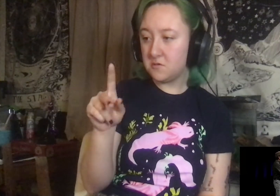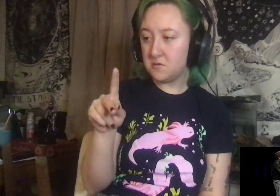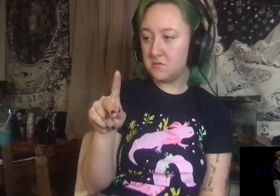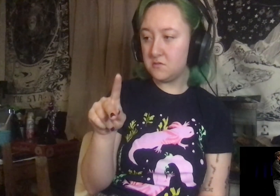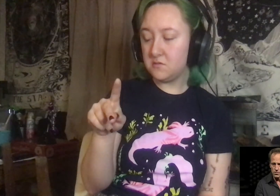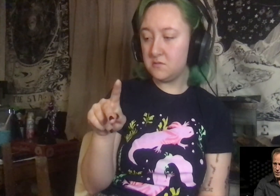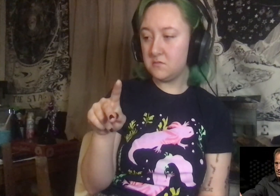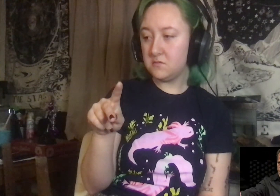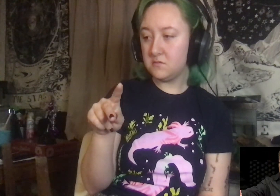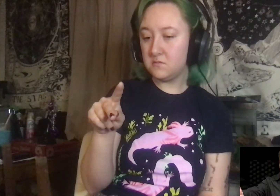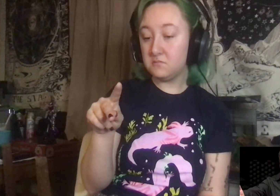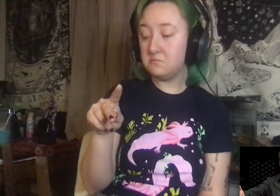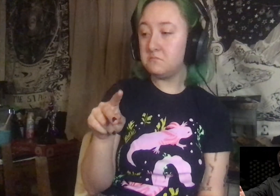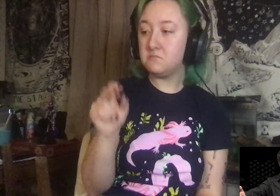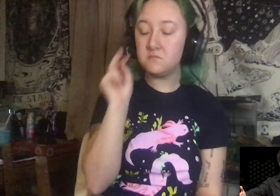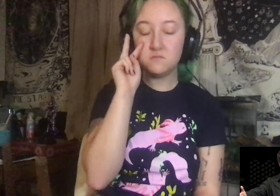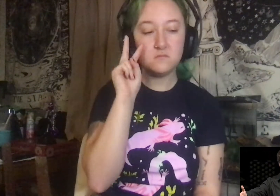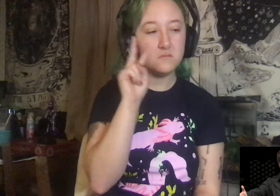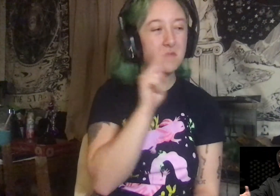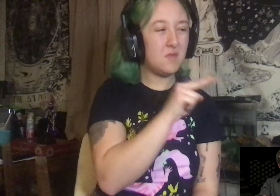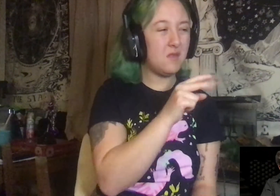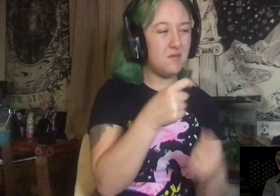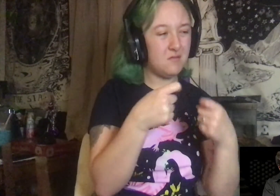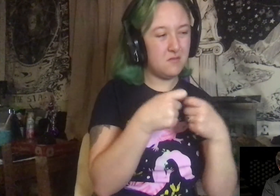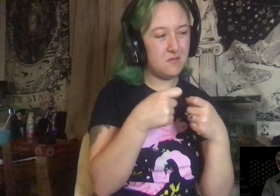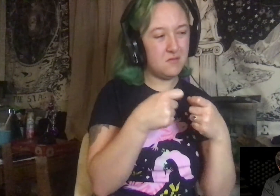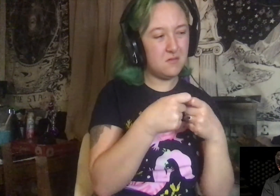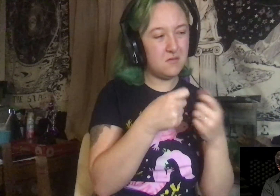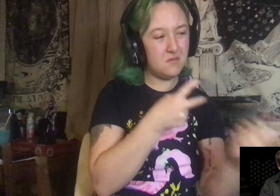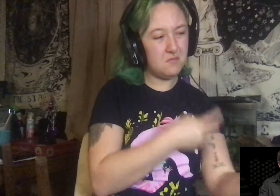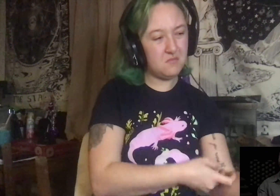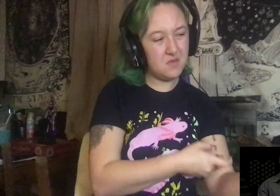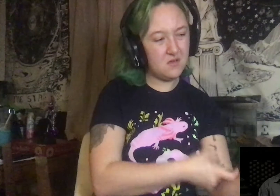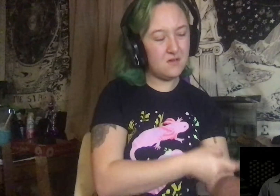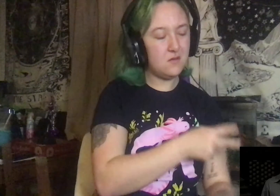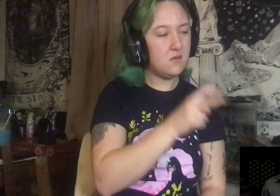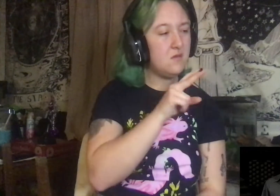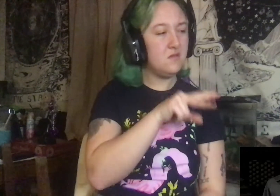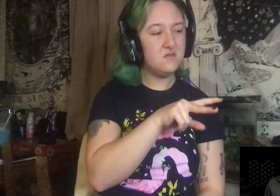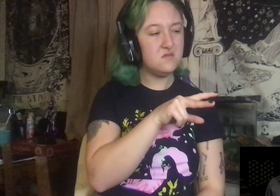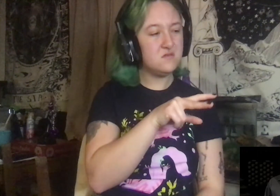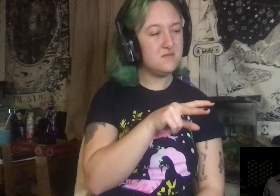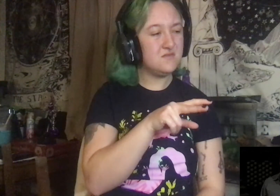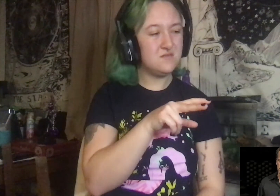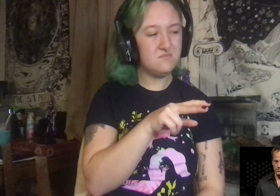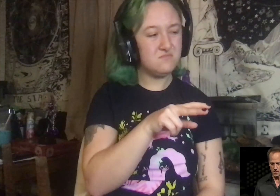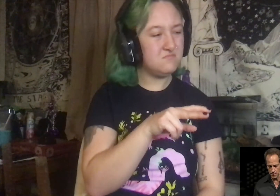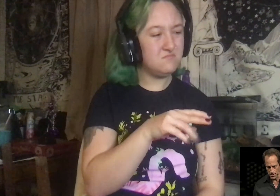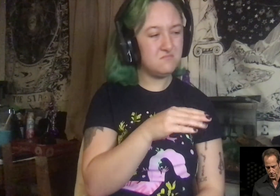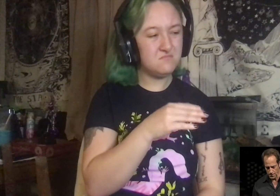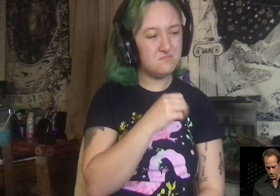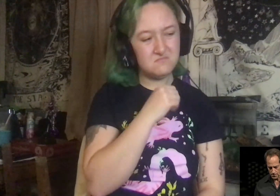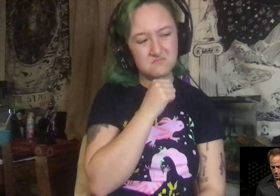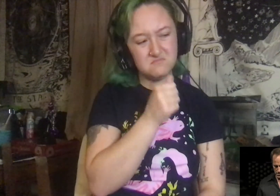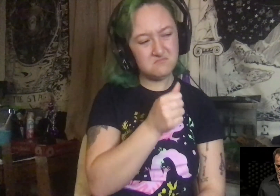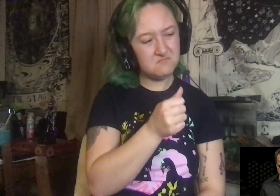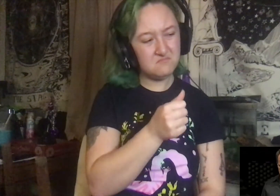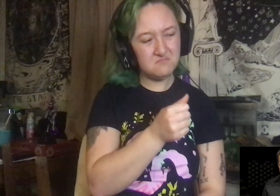okay. Looking at that poor other little thing that I'd done it the right way on, and I just was struck by if